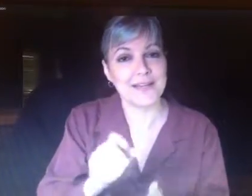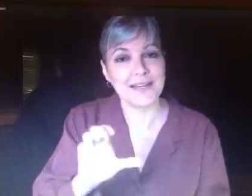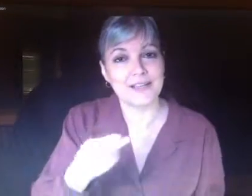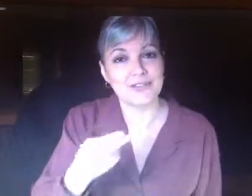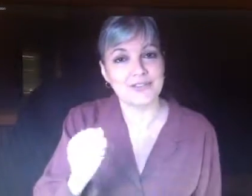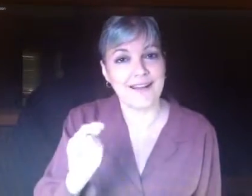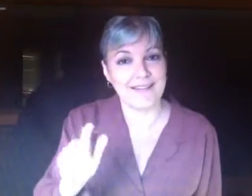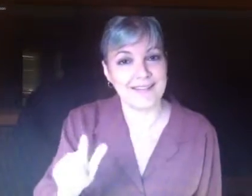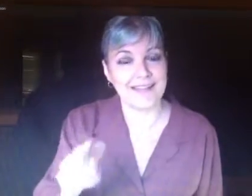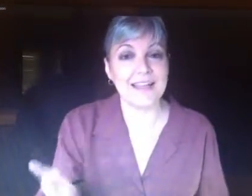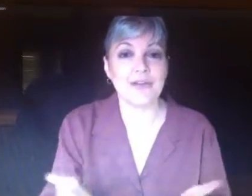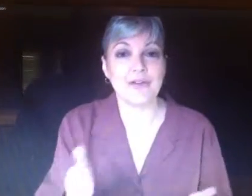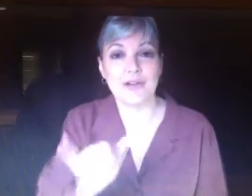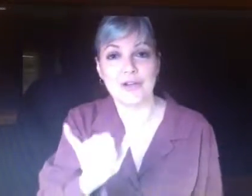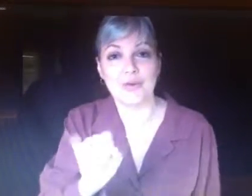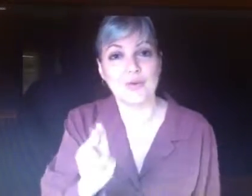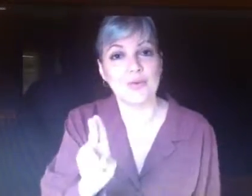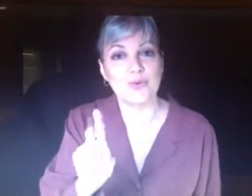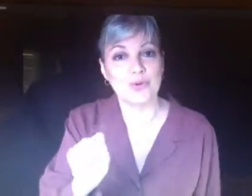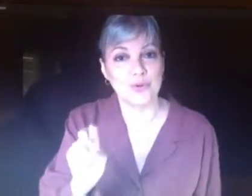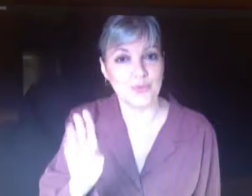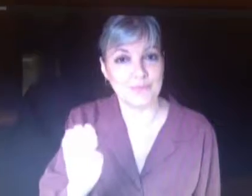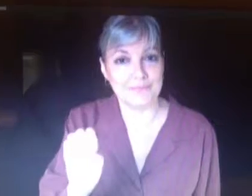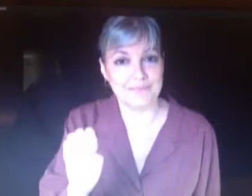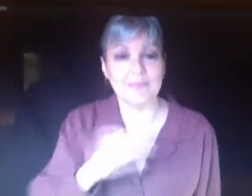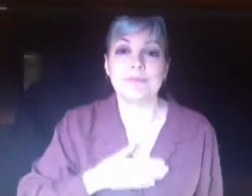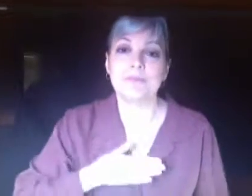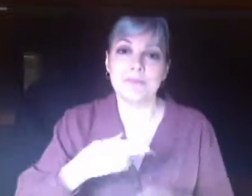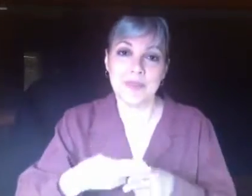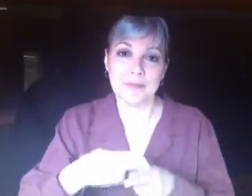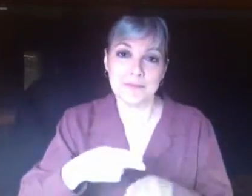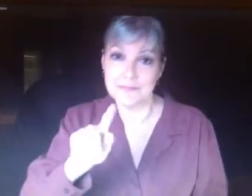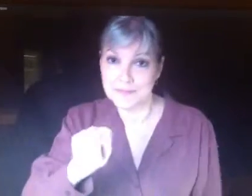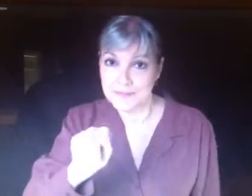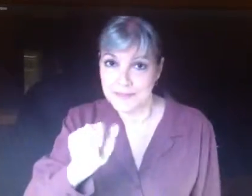Hello, welcome back to the Talk Therapy channel here on YouTube.